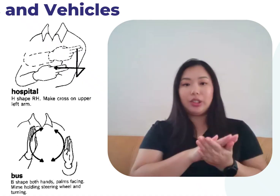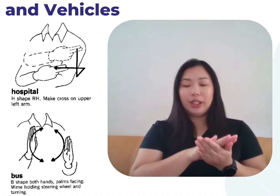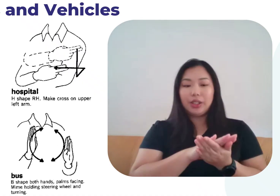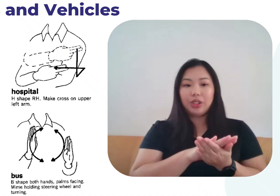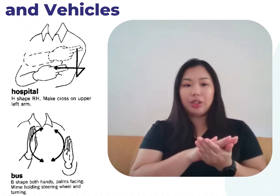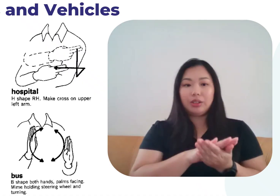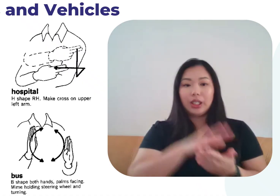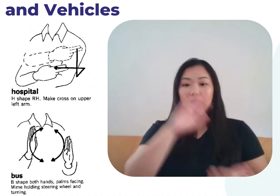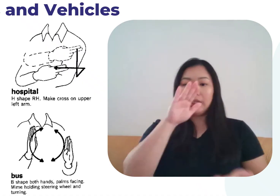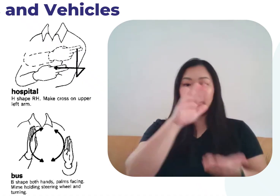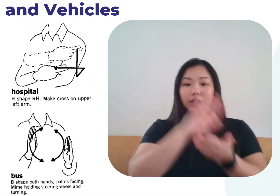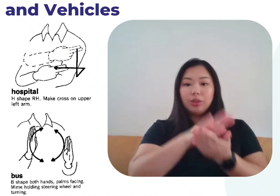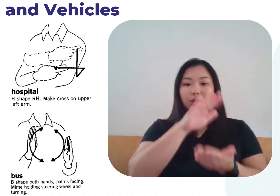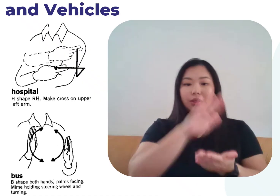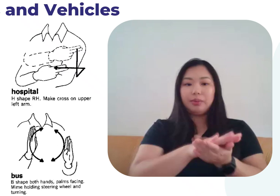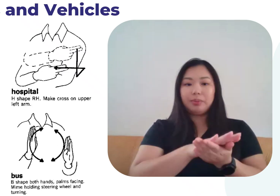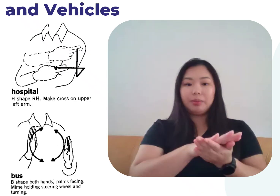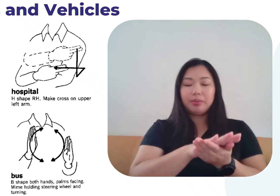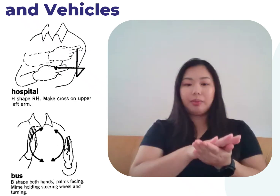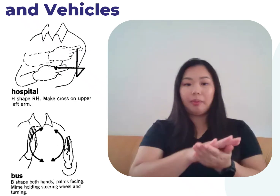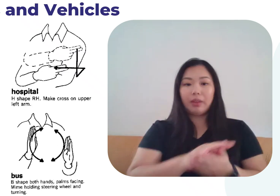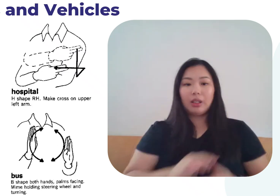class to attention. School.